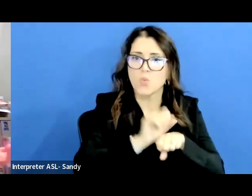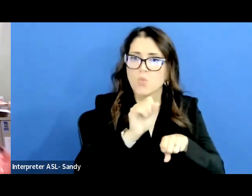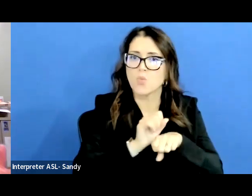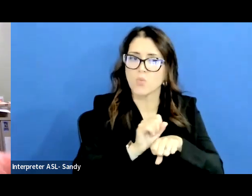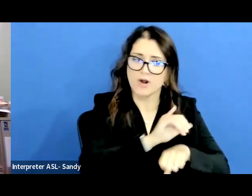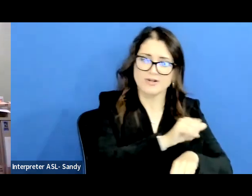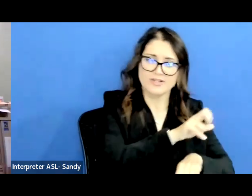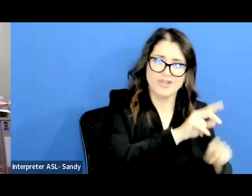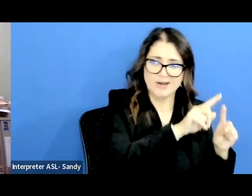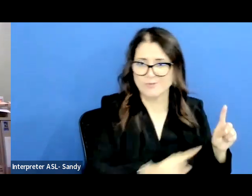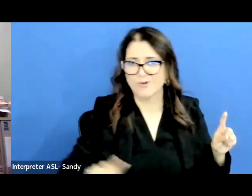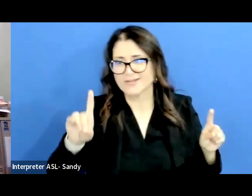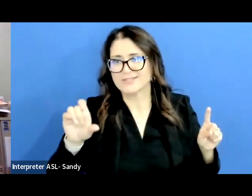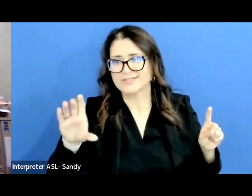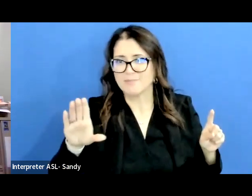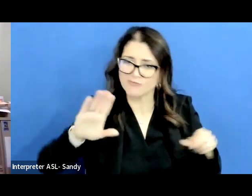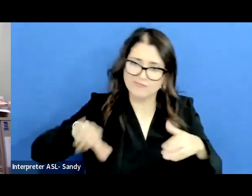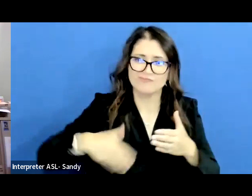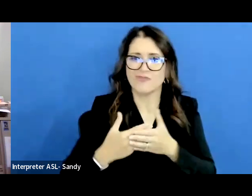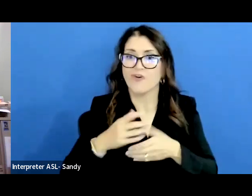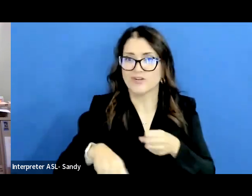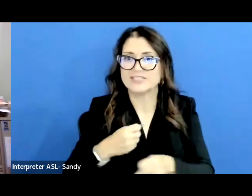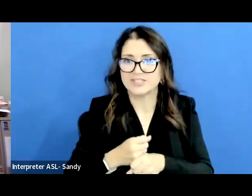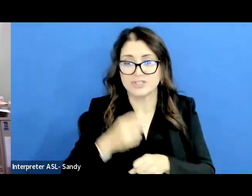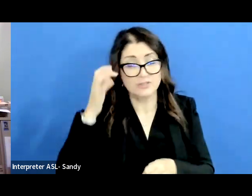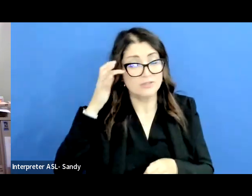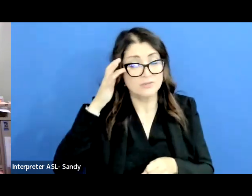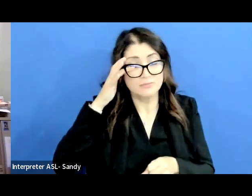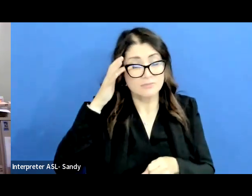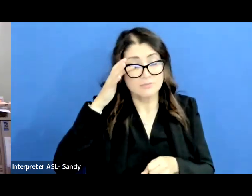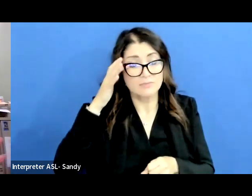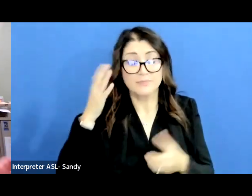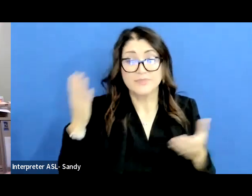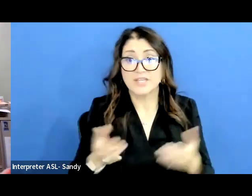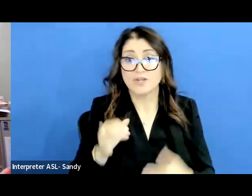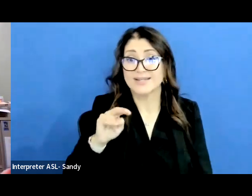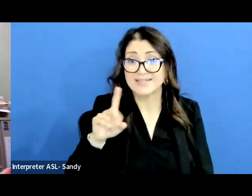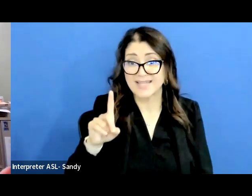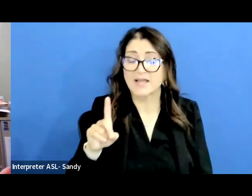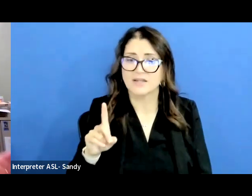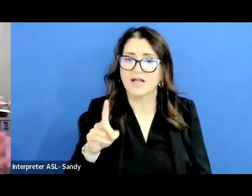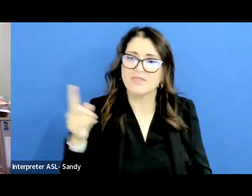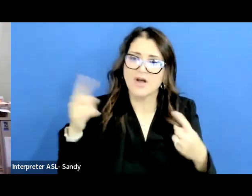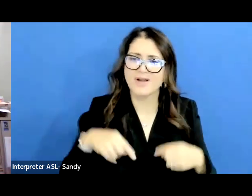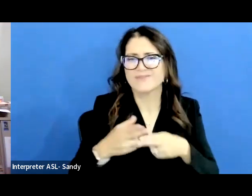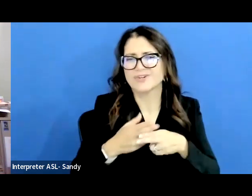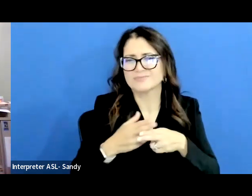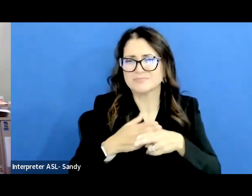in Indiana, our farm workers come for a period of time, and if they're seasonal, they might go do other kinds of work.